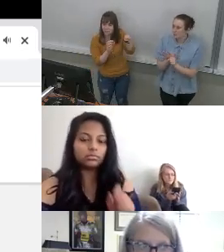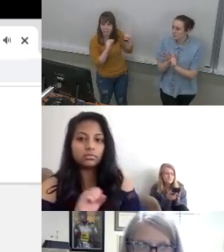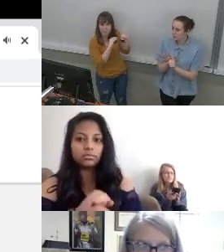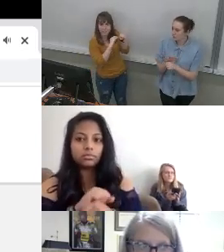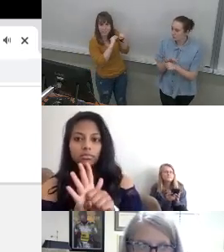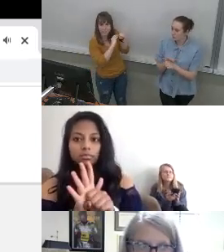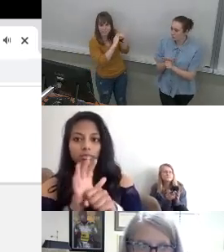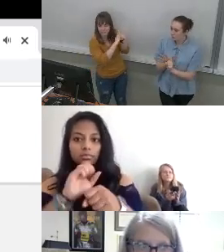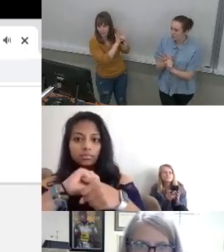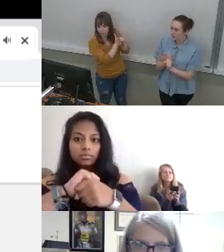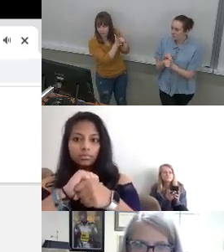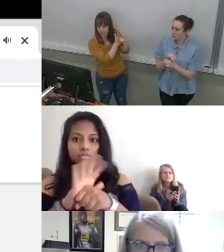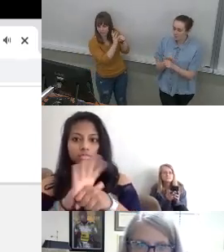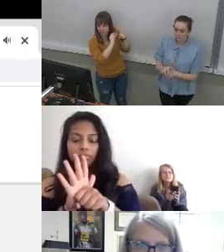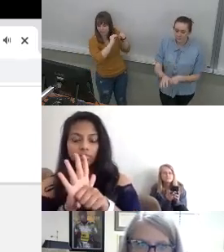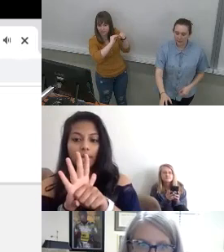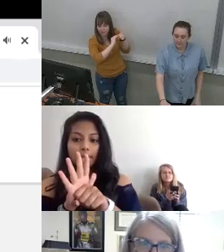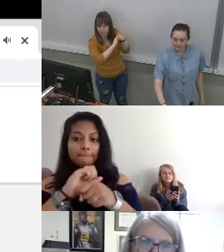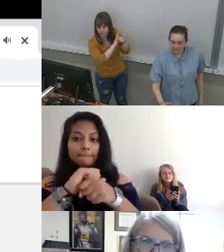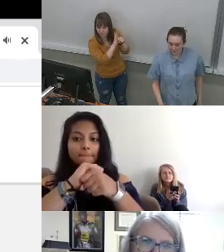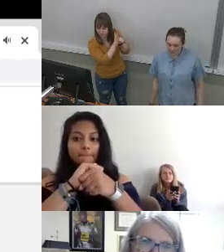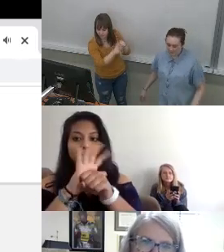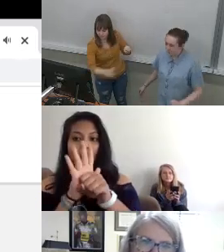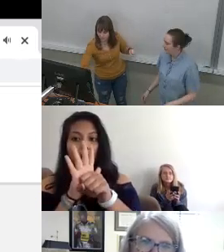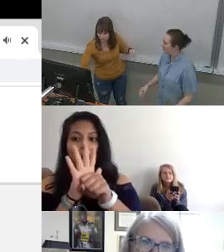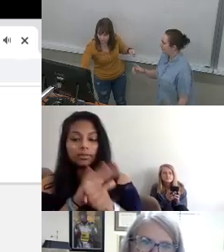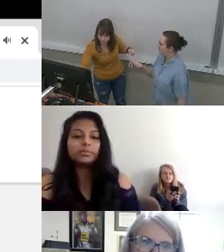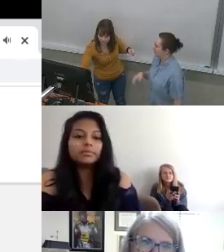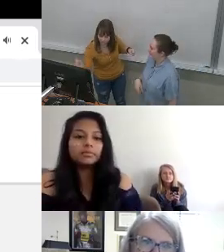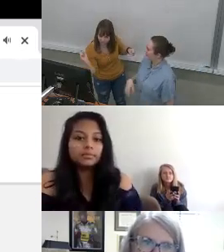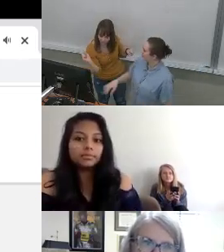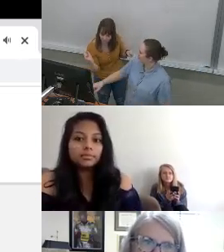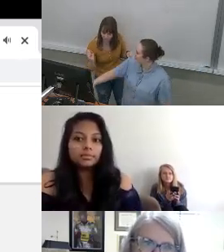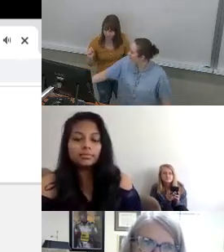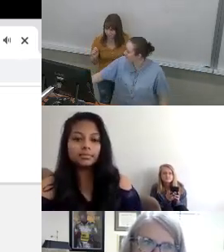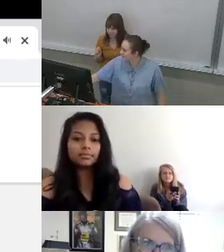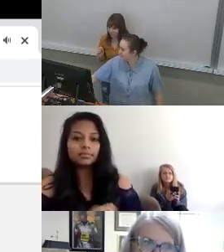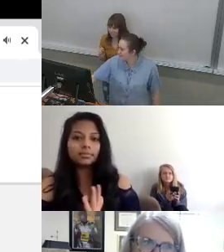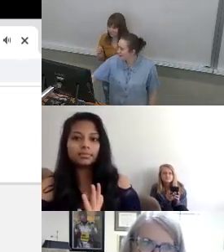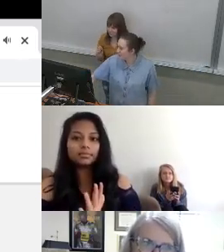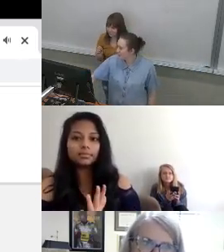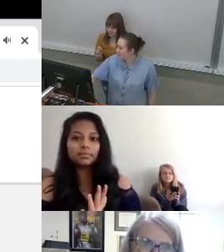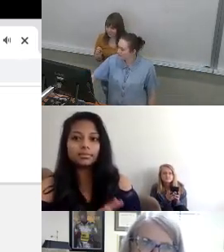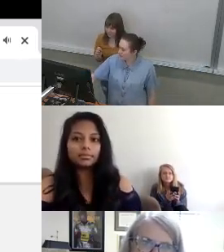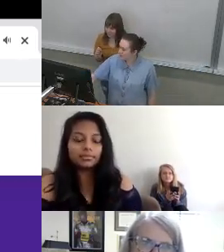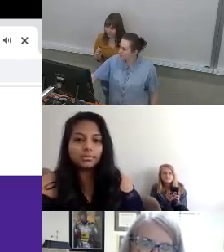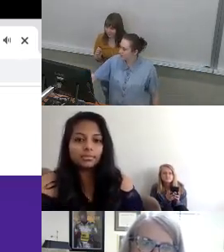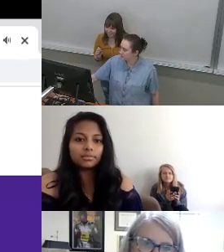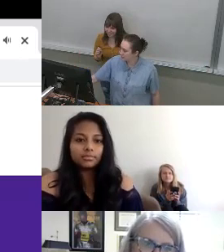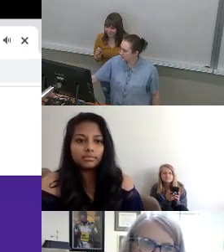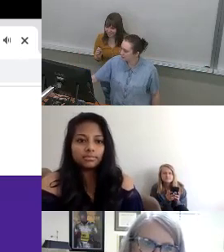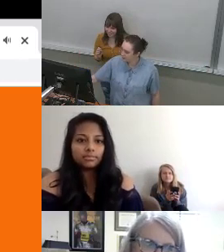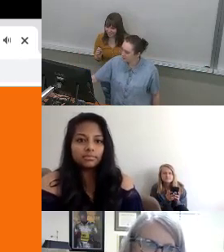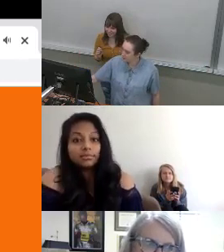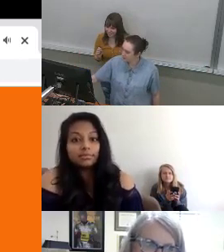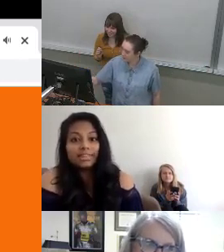Starts with the fist and then has the spread. Okay. I'm just waiting till we get to 3 and then it's us to answer. Perfect. You guys are doing really